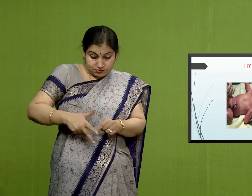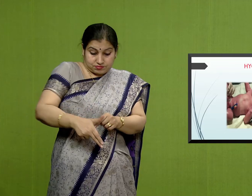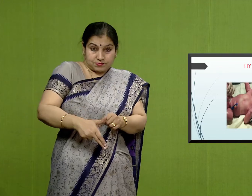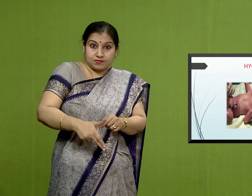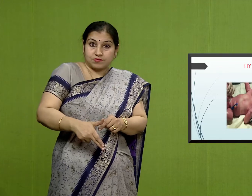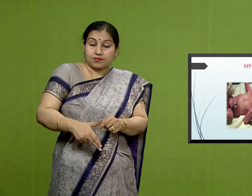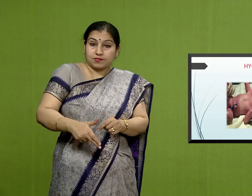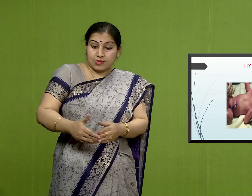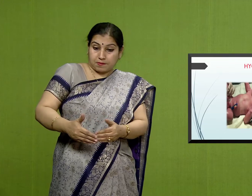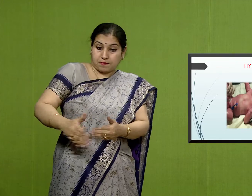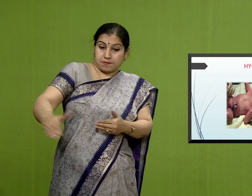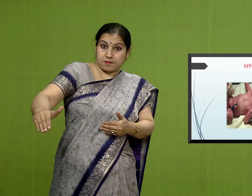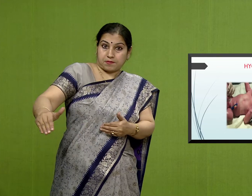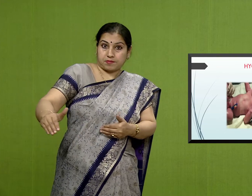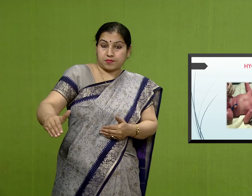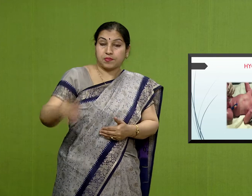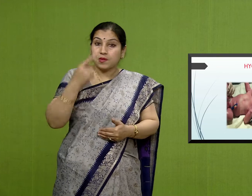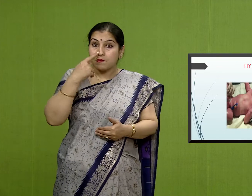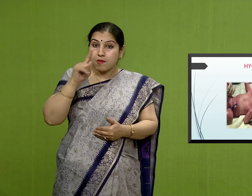the baby from the mother.